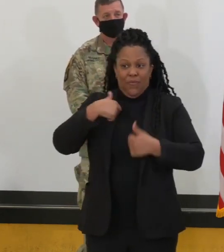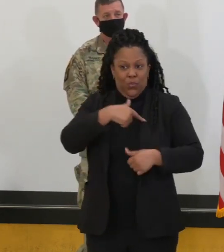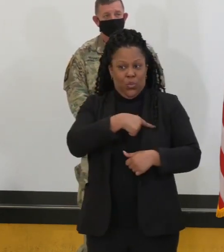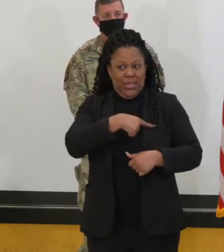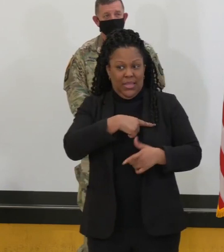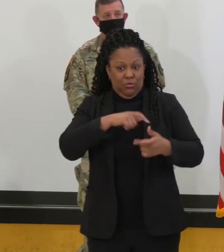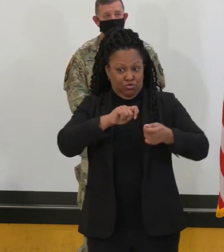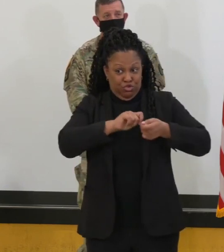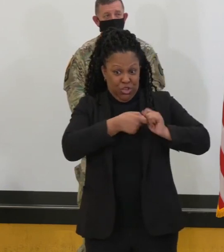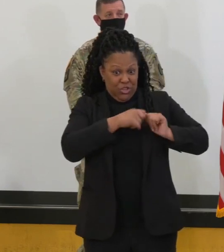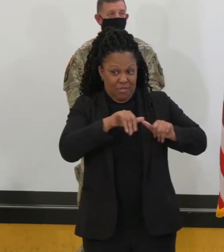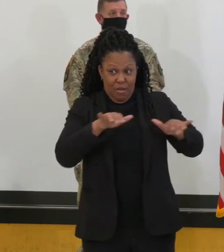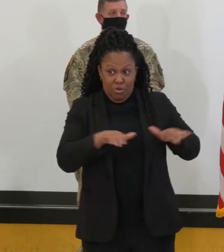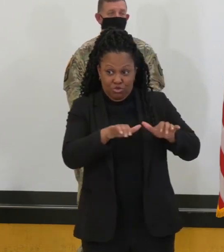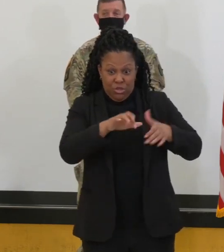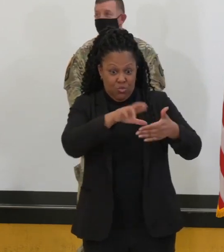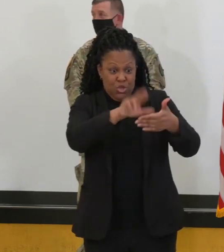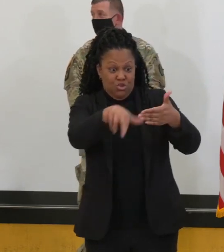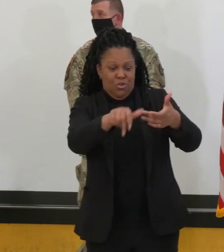activity.